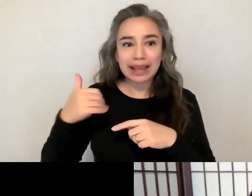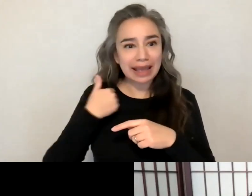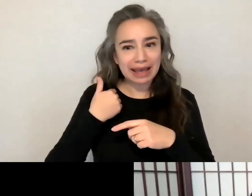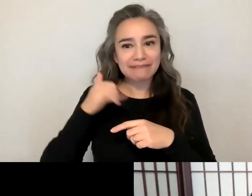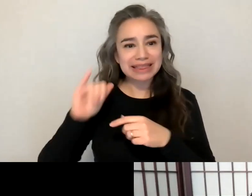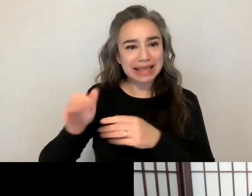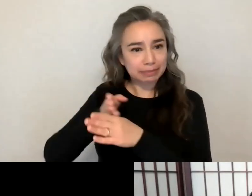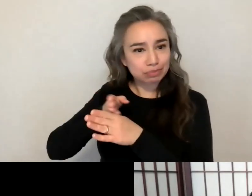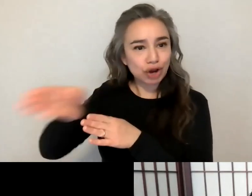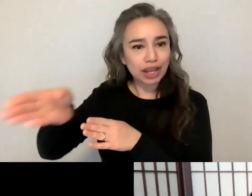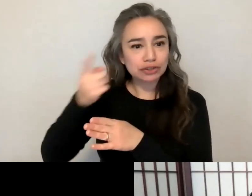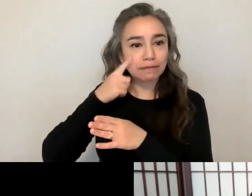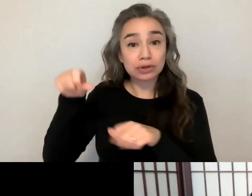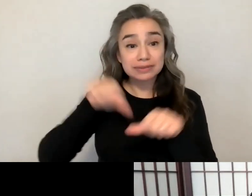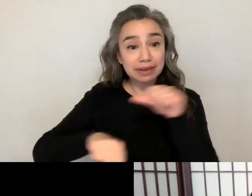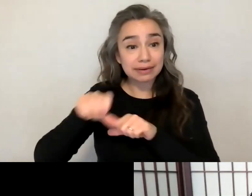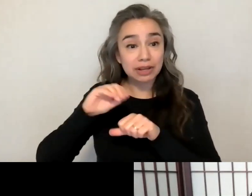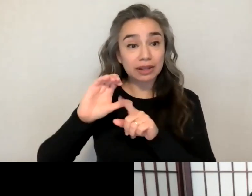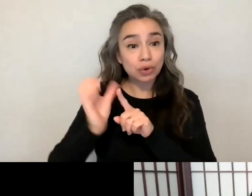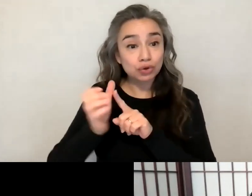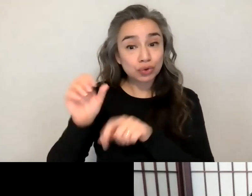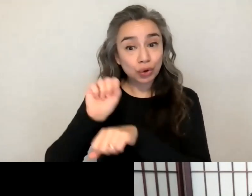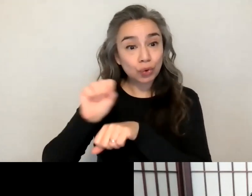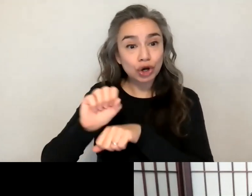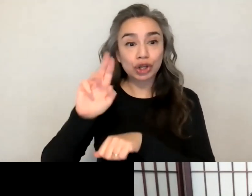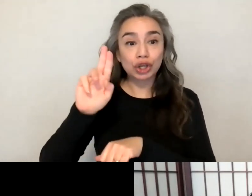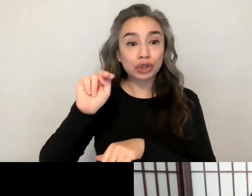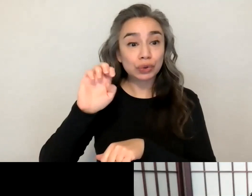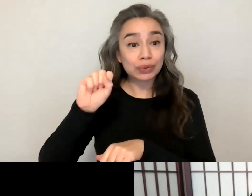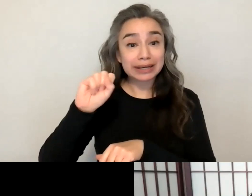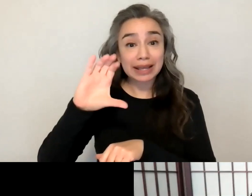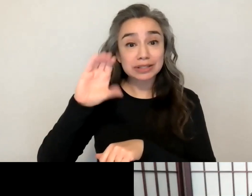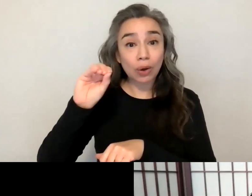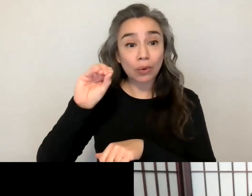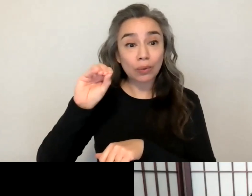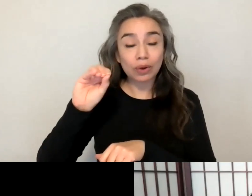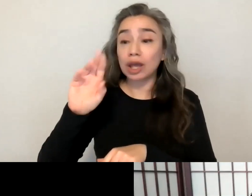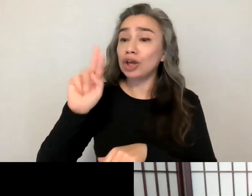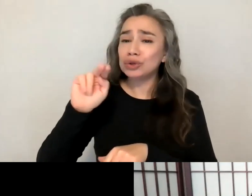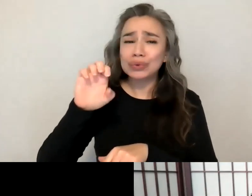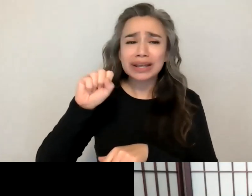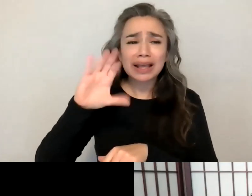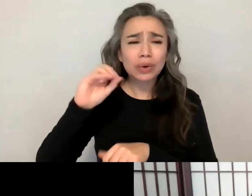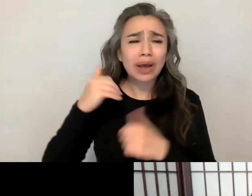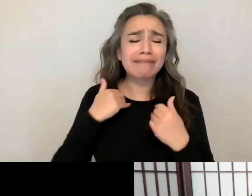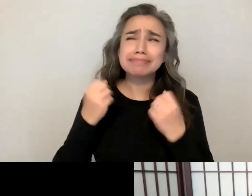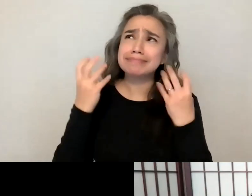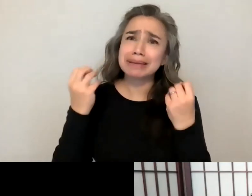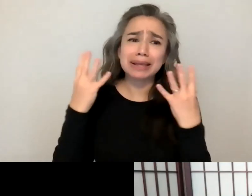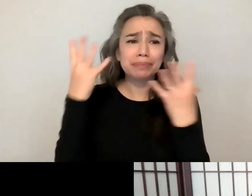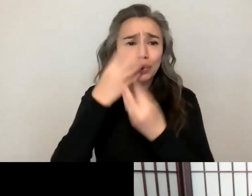for scientific and cultural work, UNESCO, where UNESCO has these tons of beautiful papers. I've even published